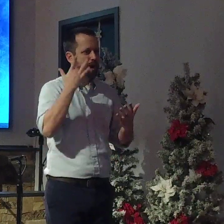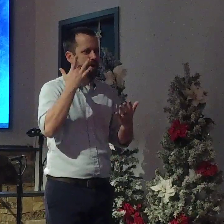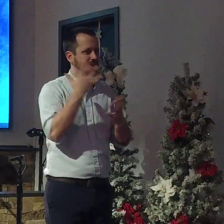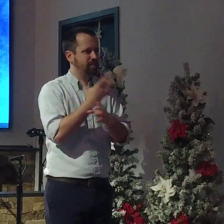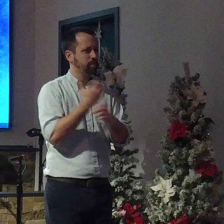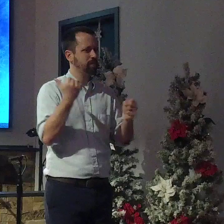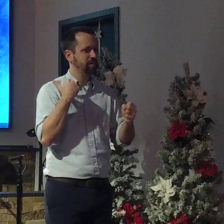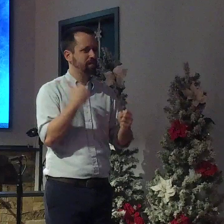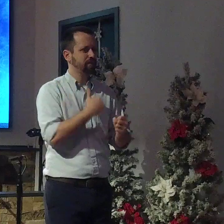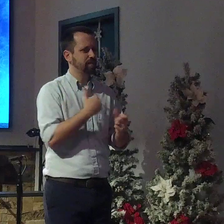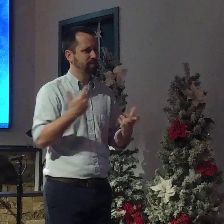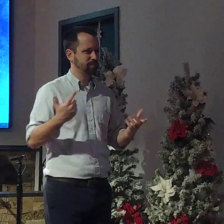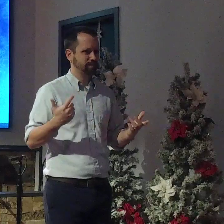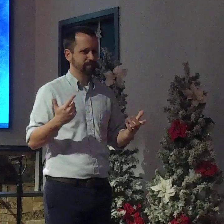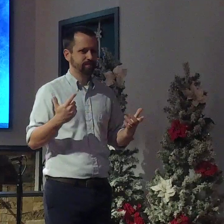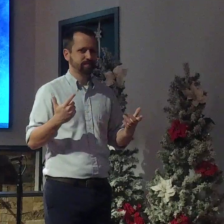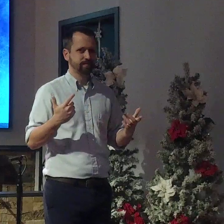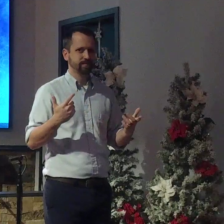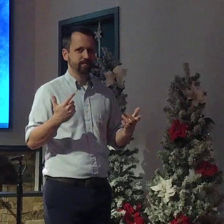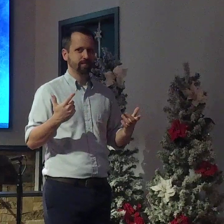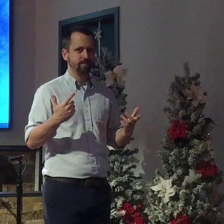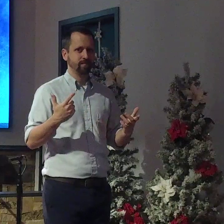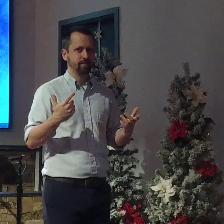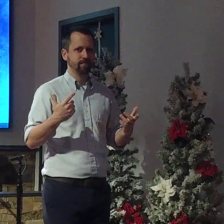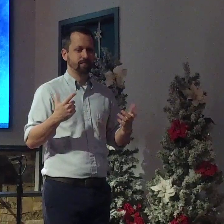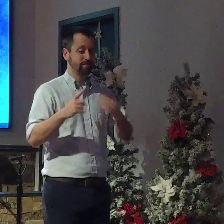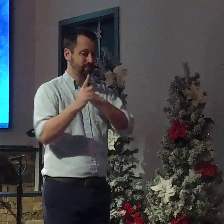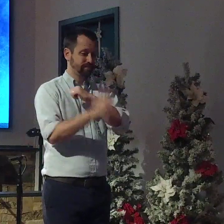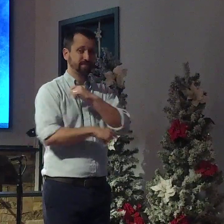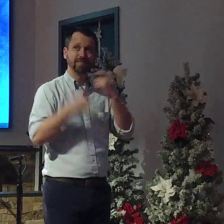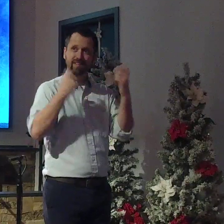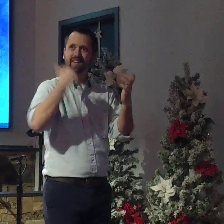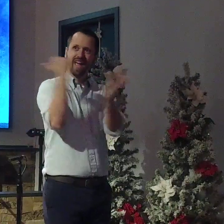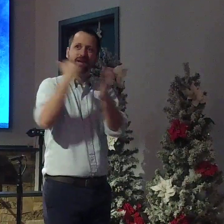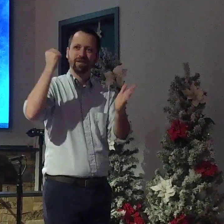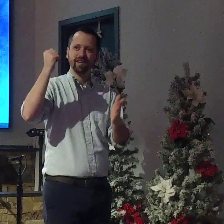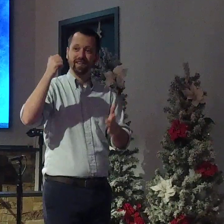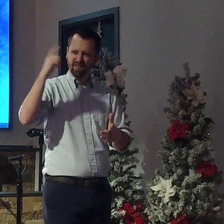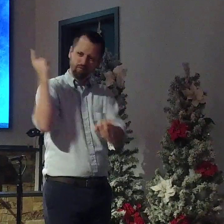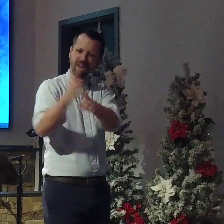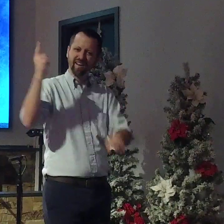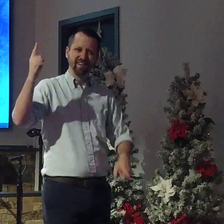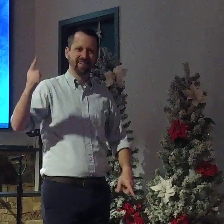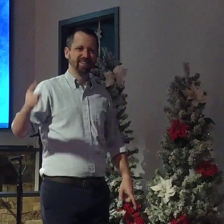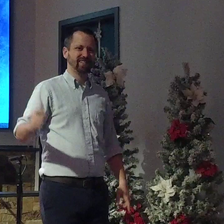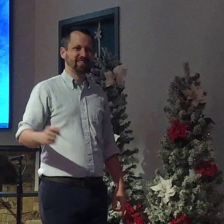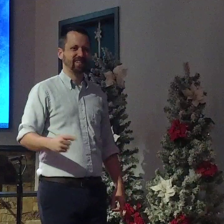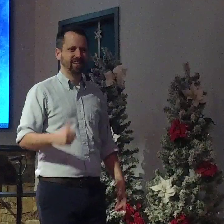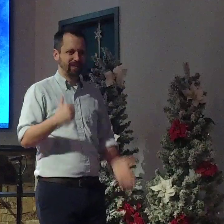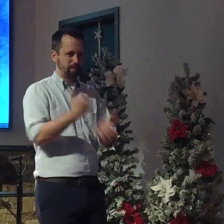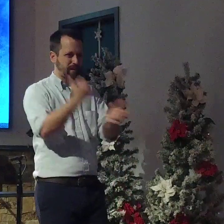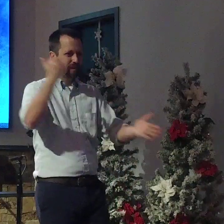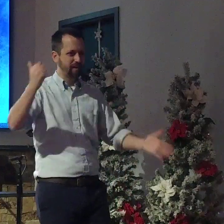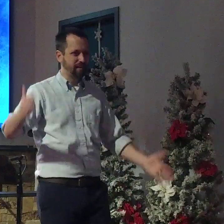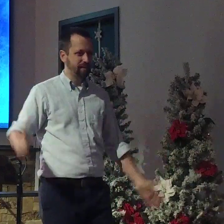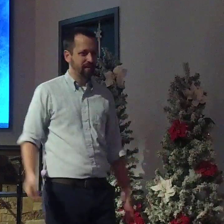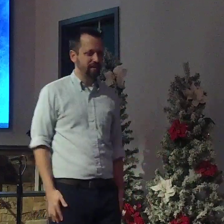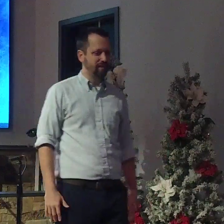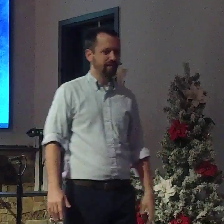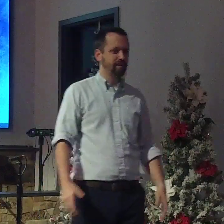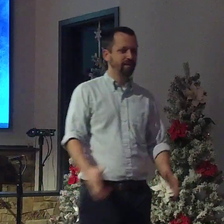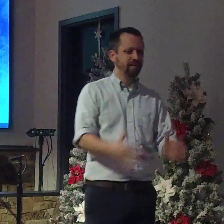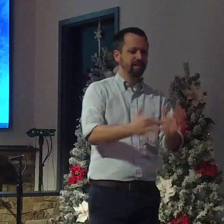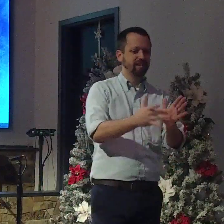death, separation from God from all eternity. In the Old Testament, in Isaiah chapter 59, verse